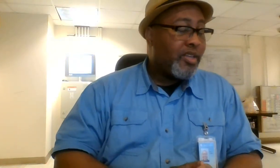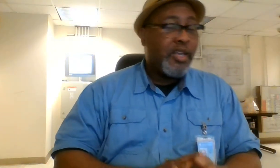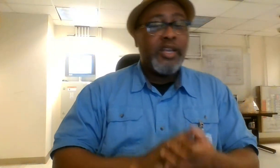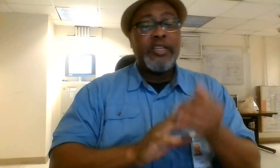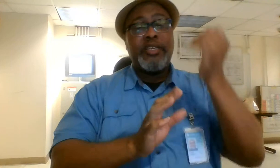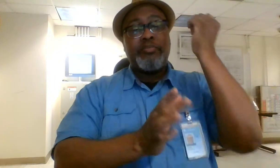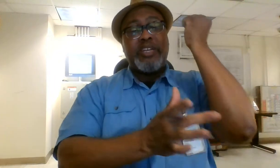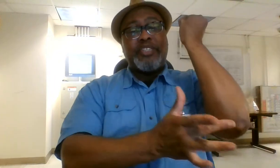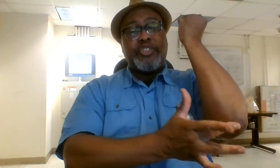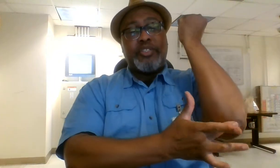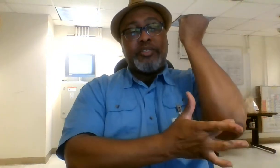Temptation.